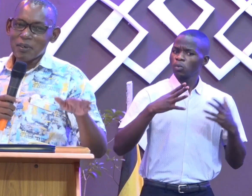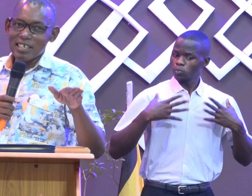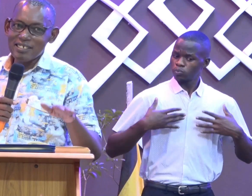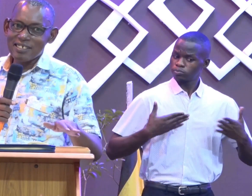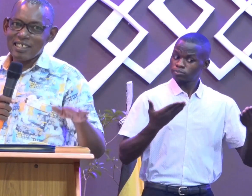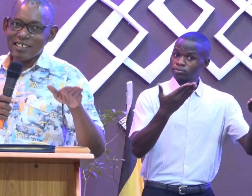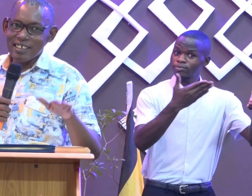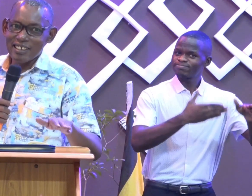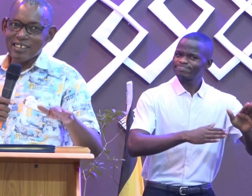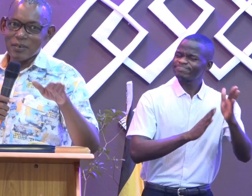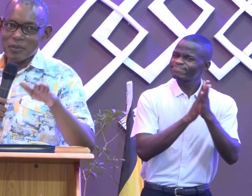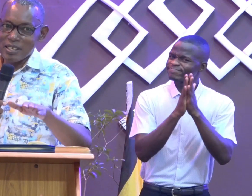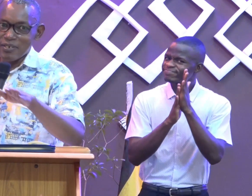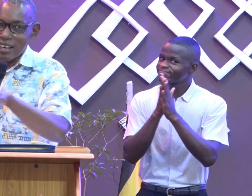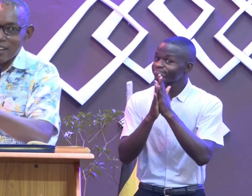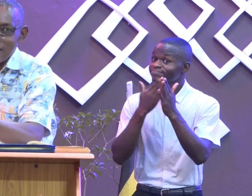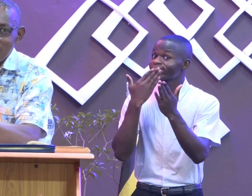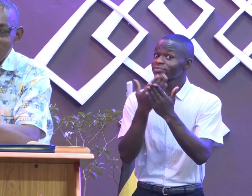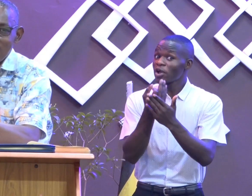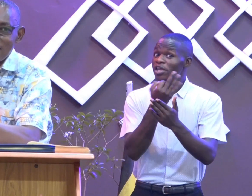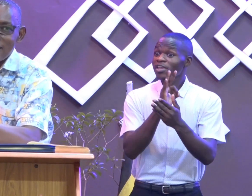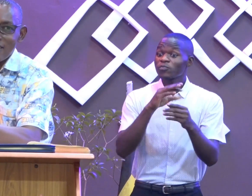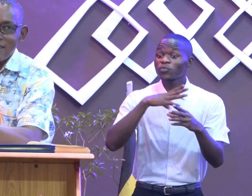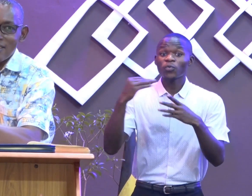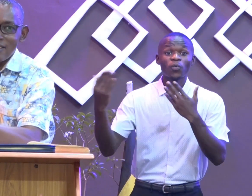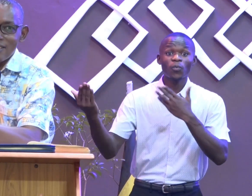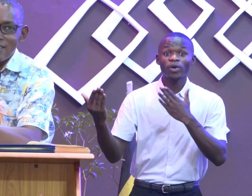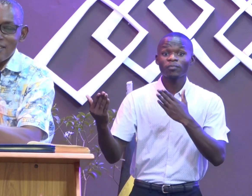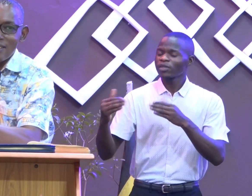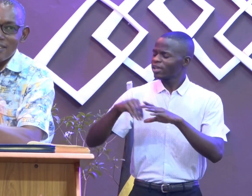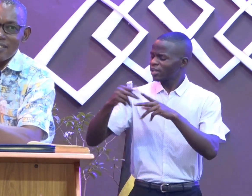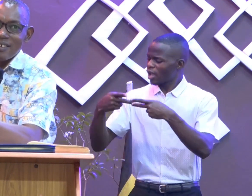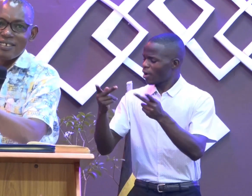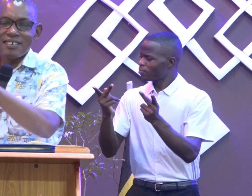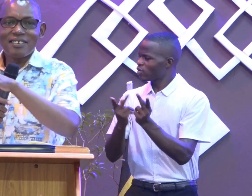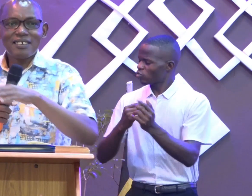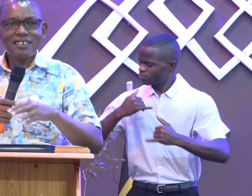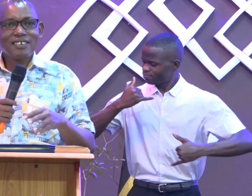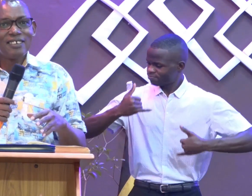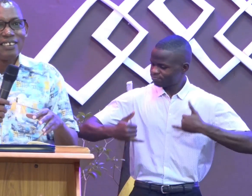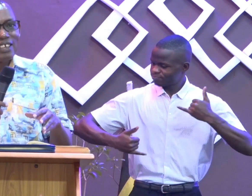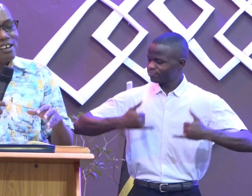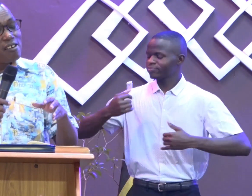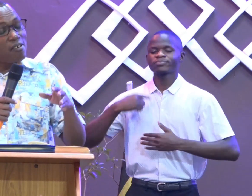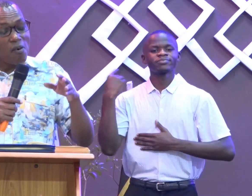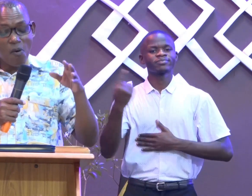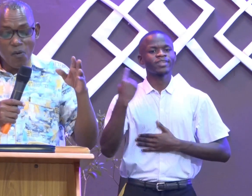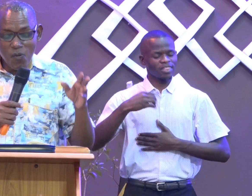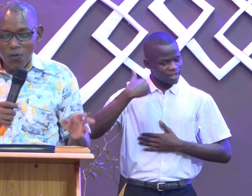gunyuma ng'ogenze side eri ey'okusanyuka. The incorruptible is so nice when you've gone to the eternal